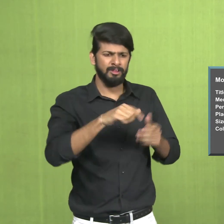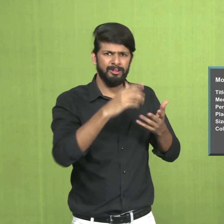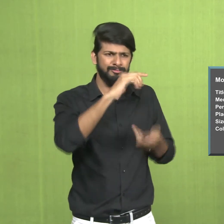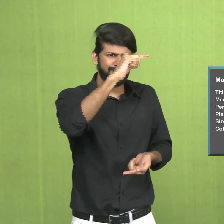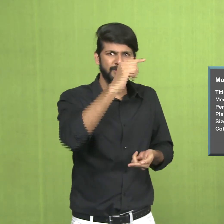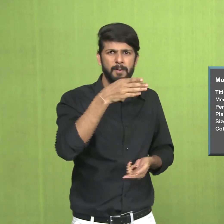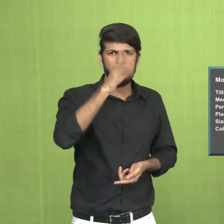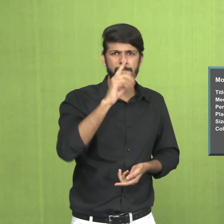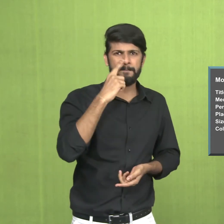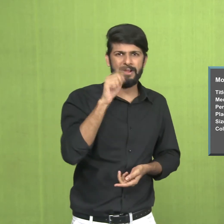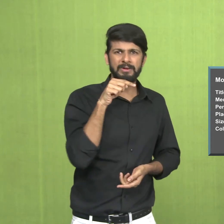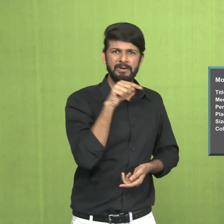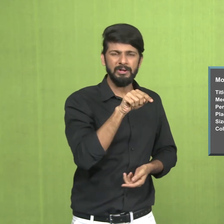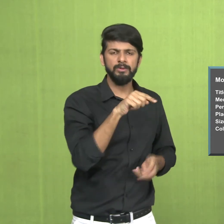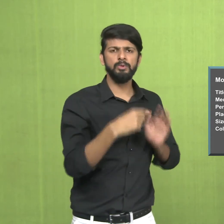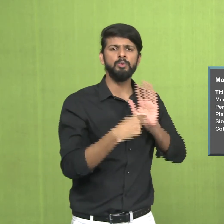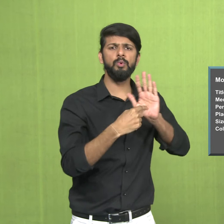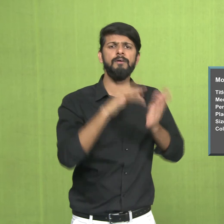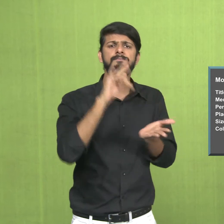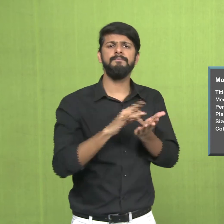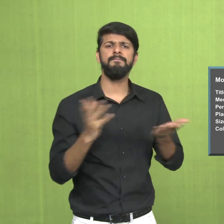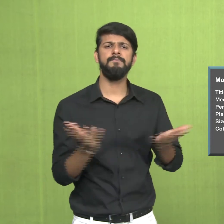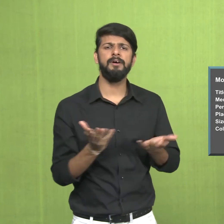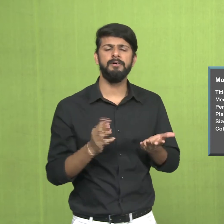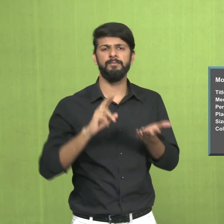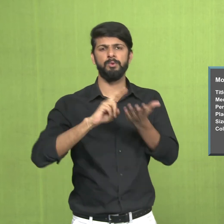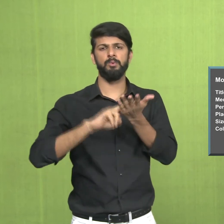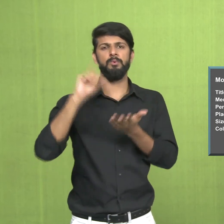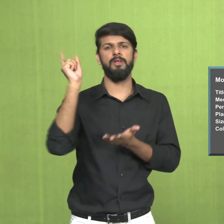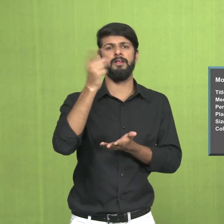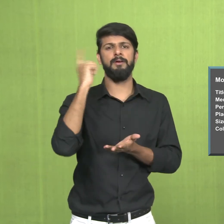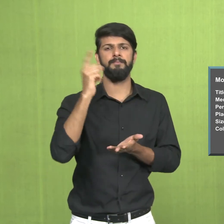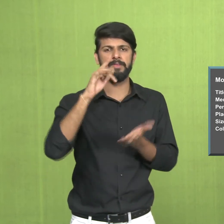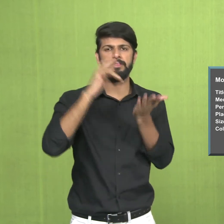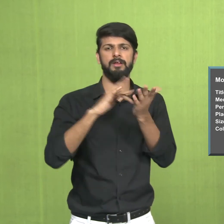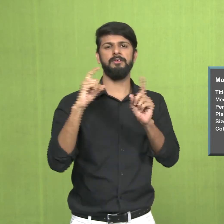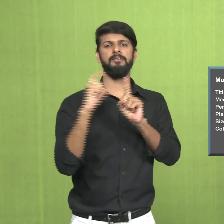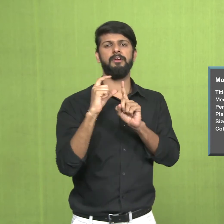And this sculpture is now displayed at the National Museum in Delhi.